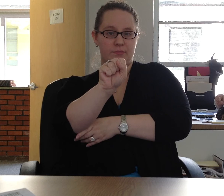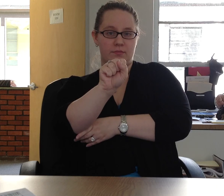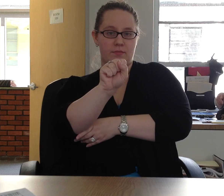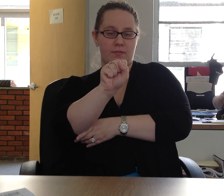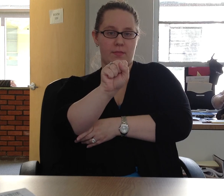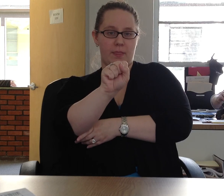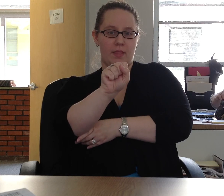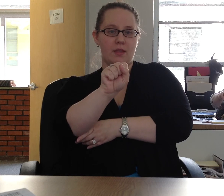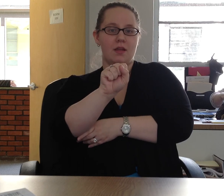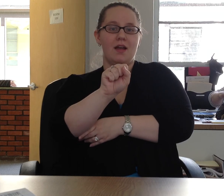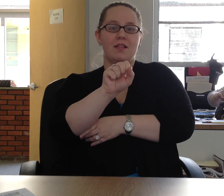POLIOMYE.